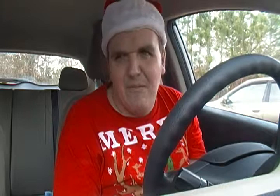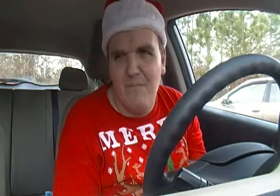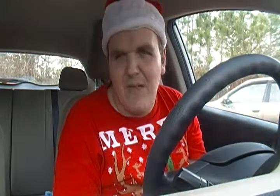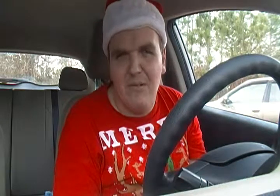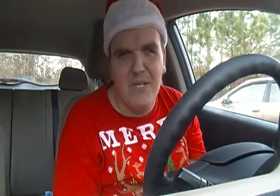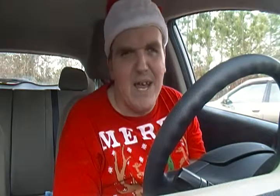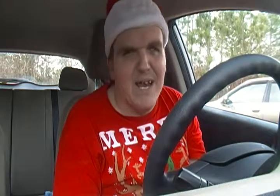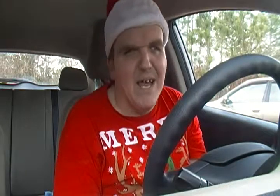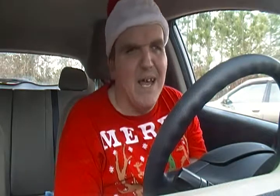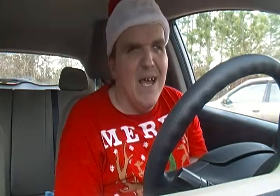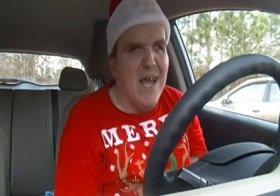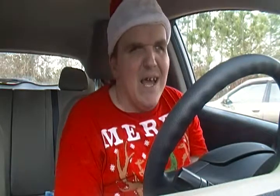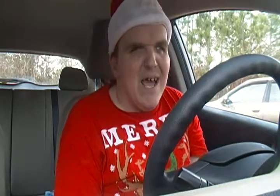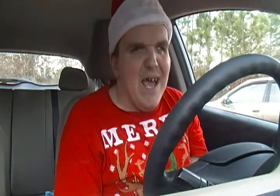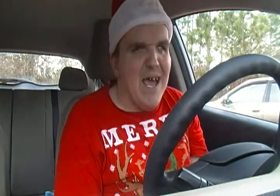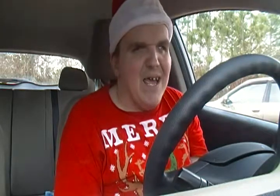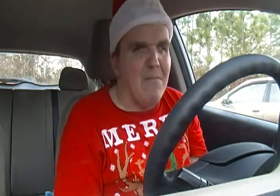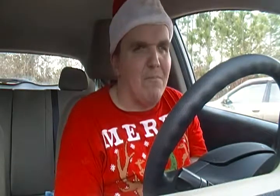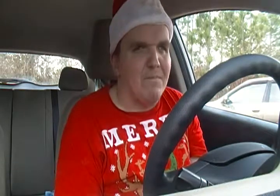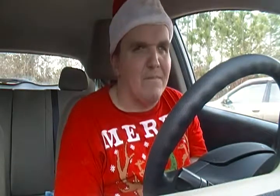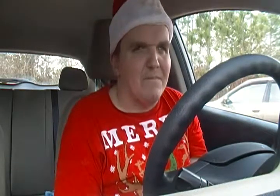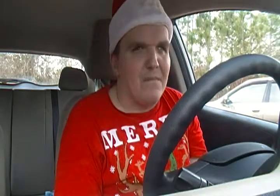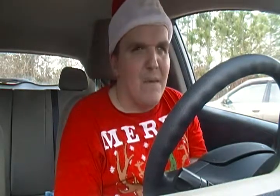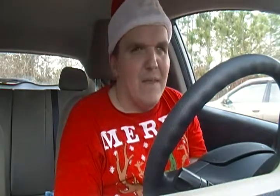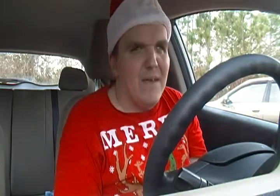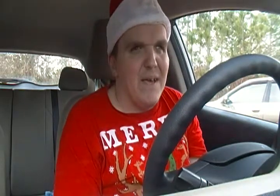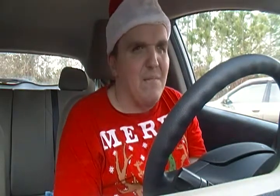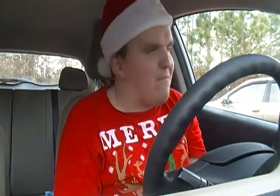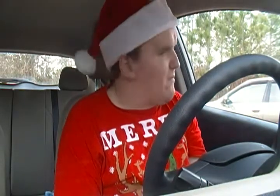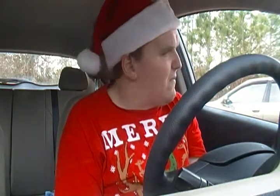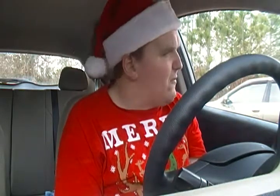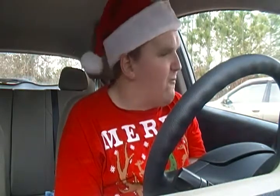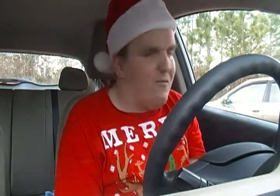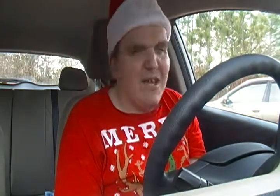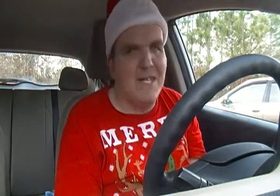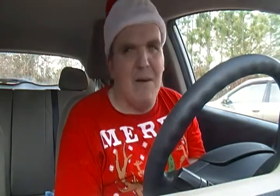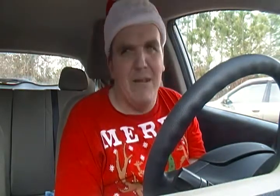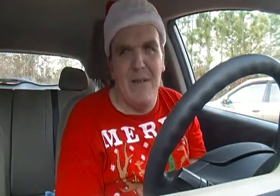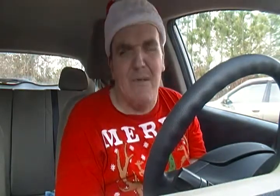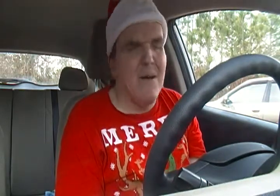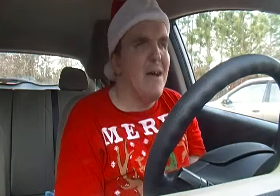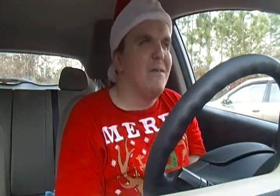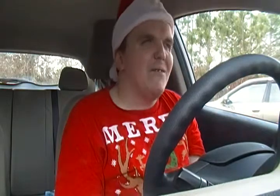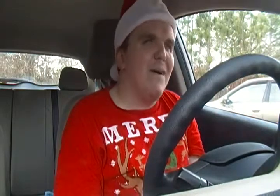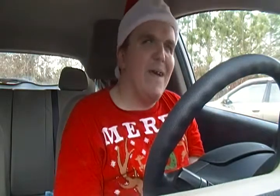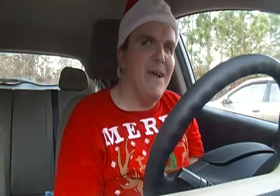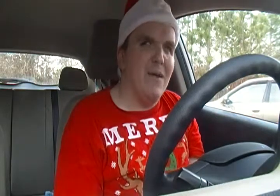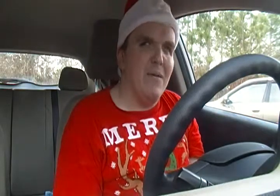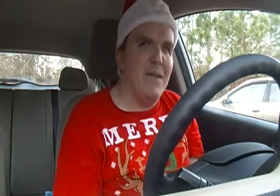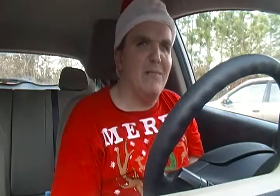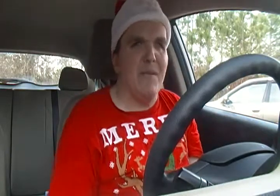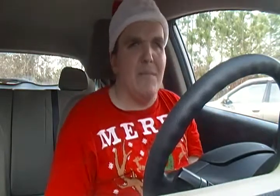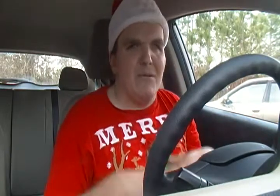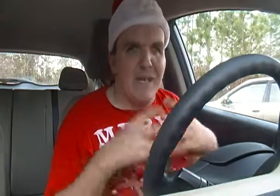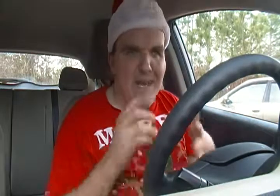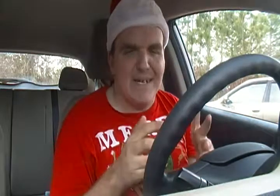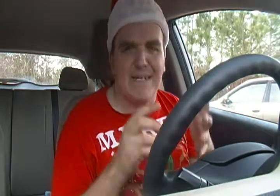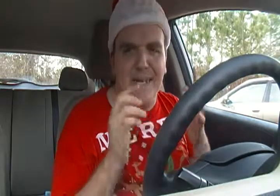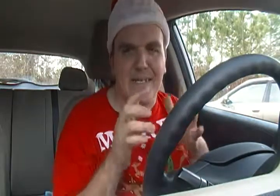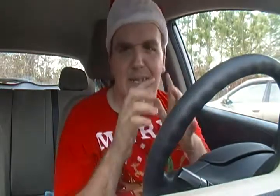it'll stick and then flick's not believing them so what they do is one of the most classic scenes